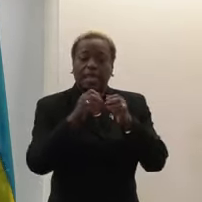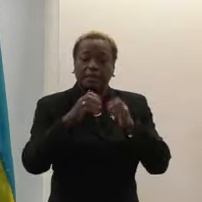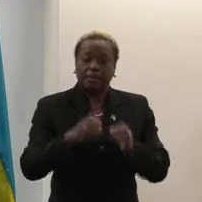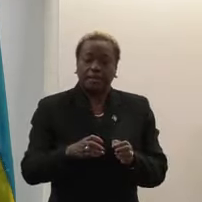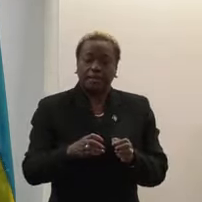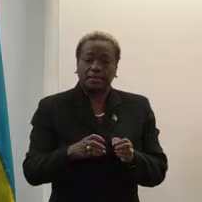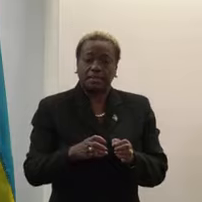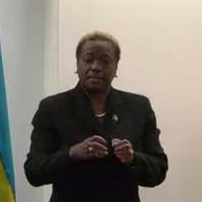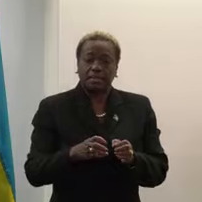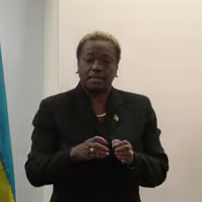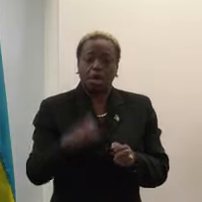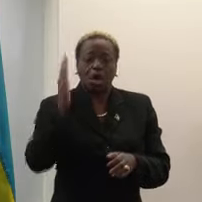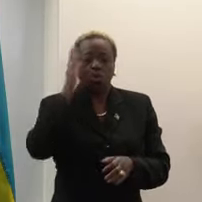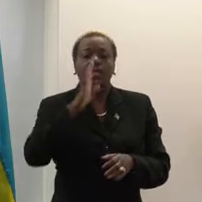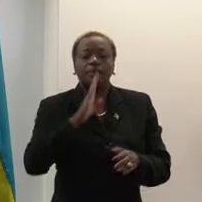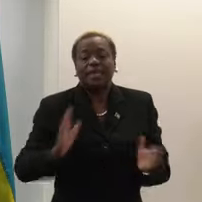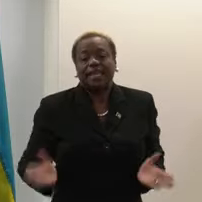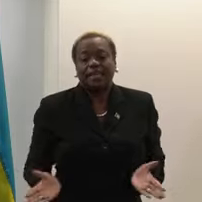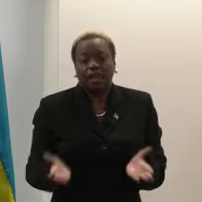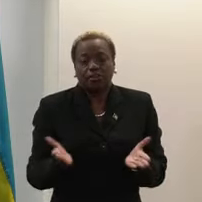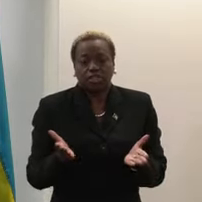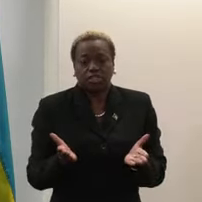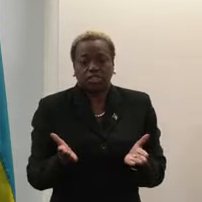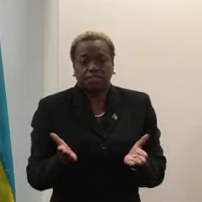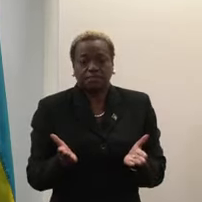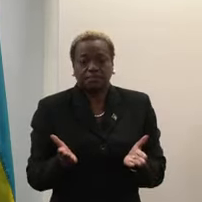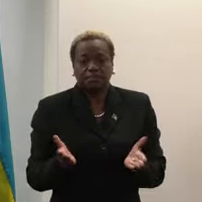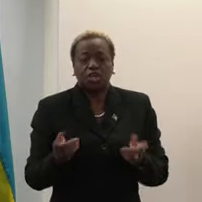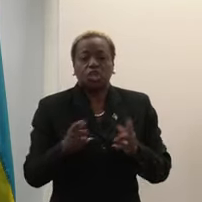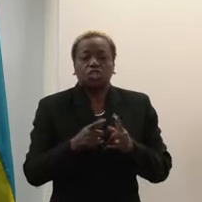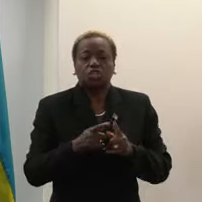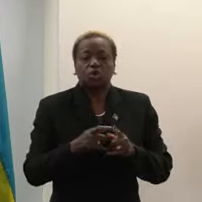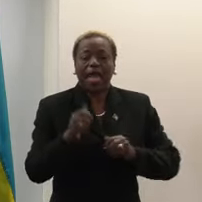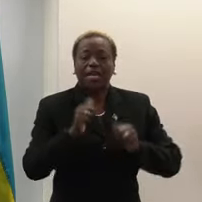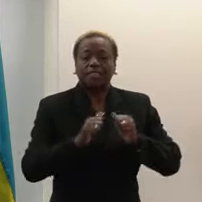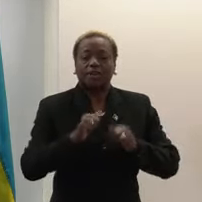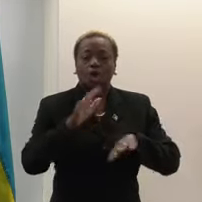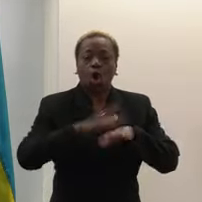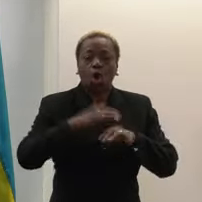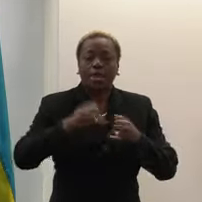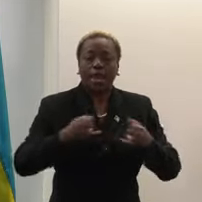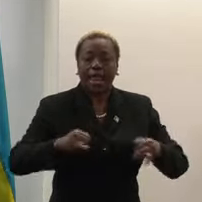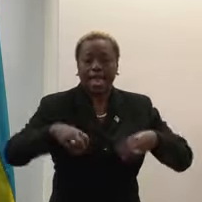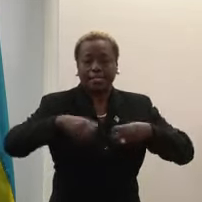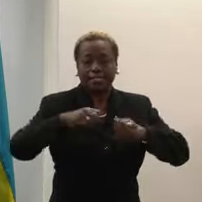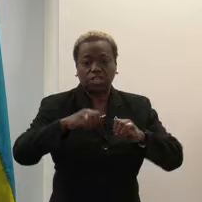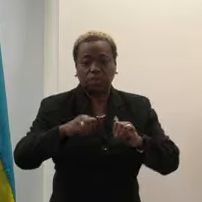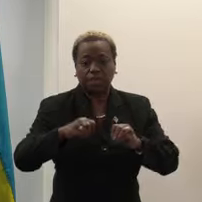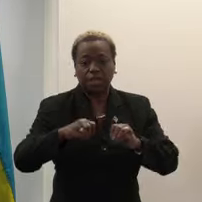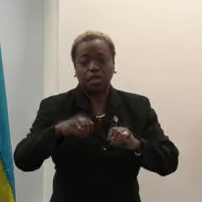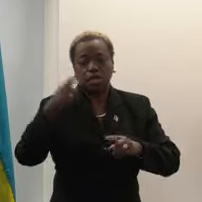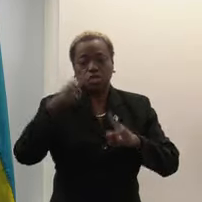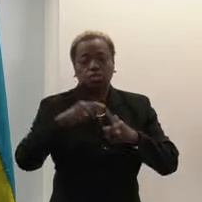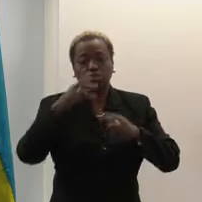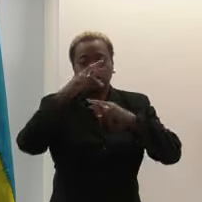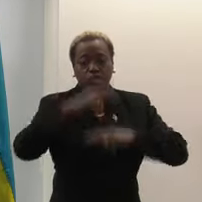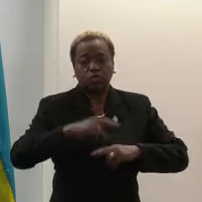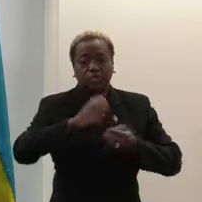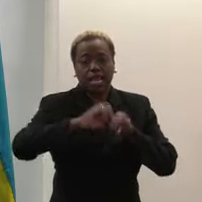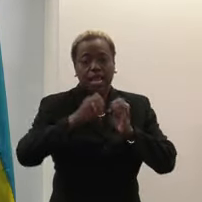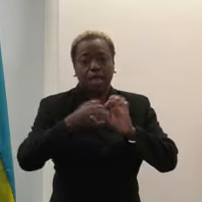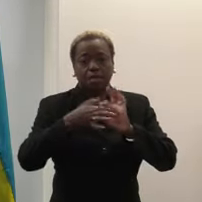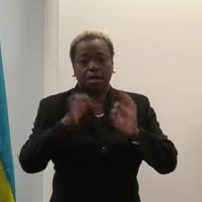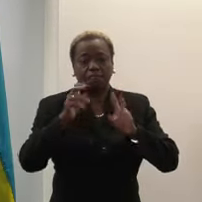capability will be encouraged to activate online shopping platforms to reduce the number of